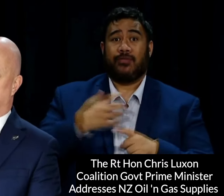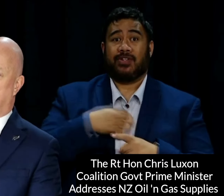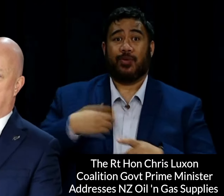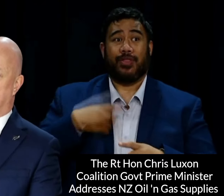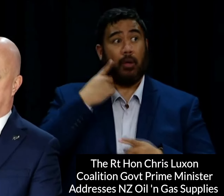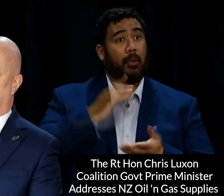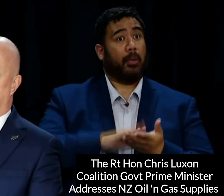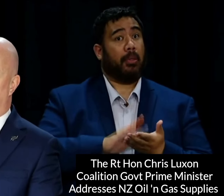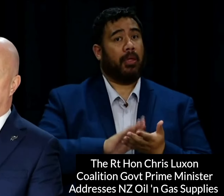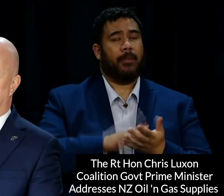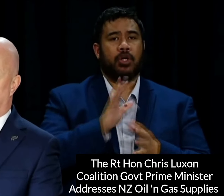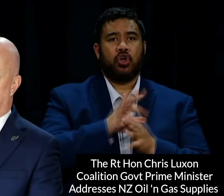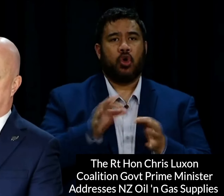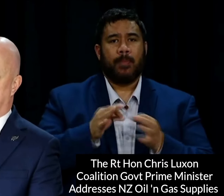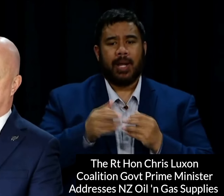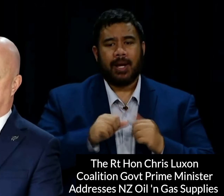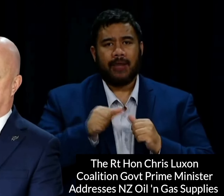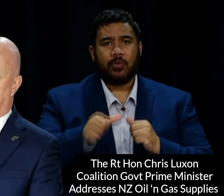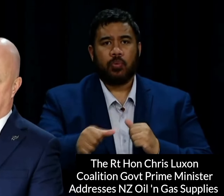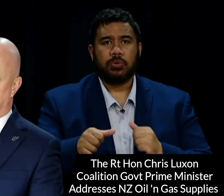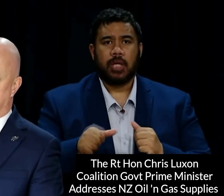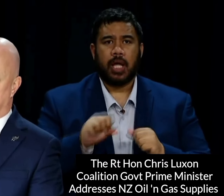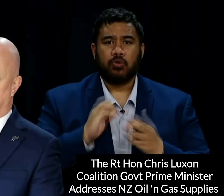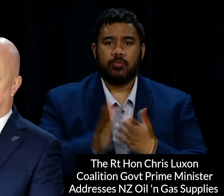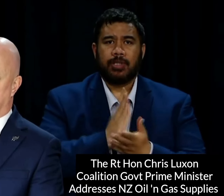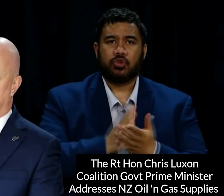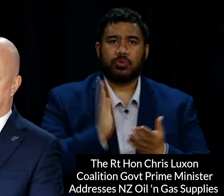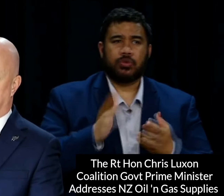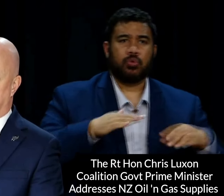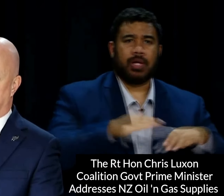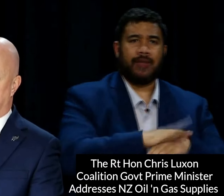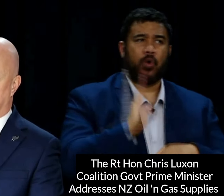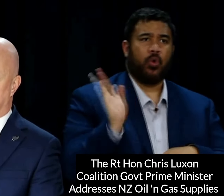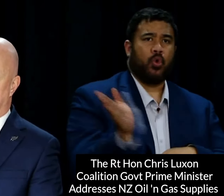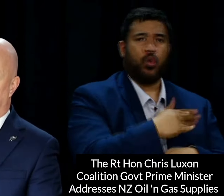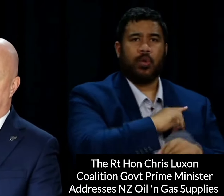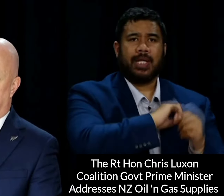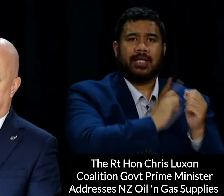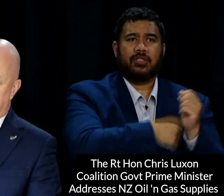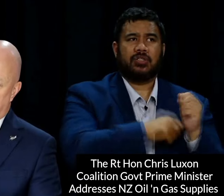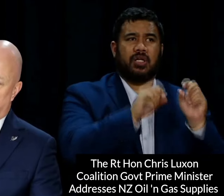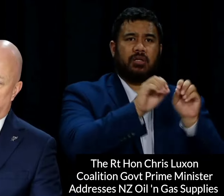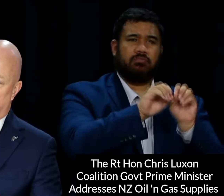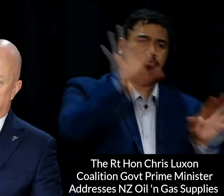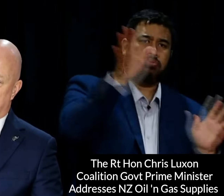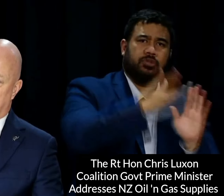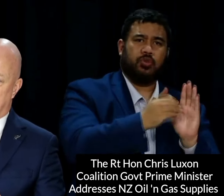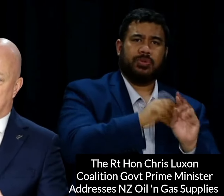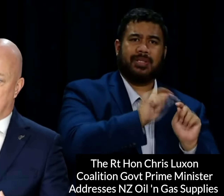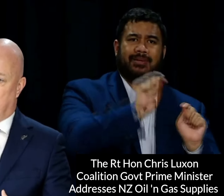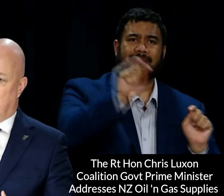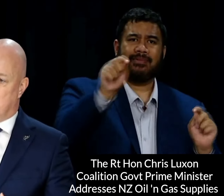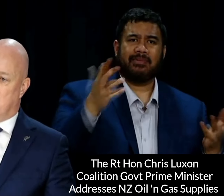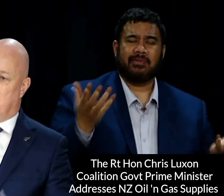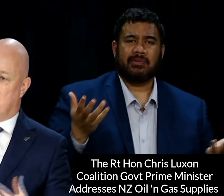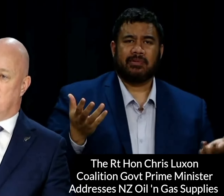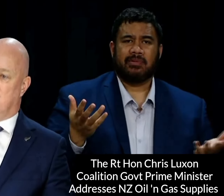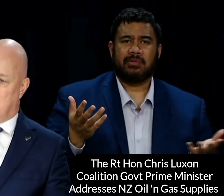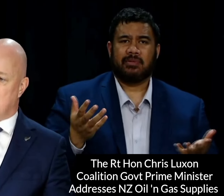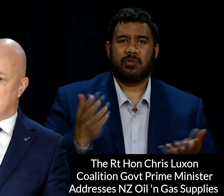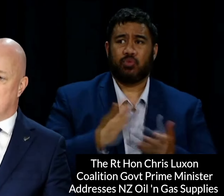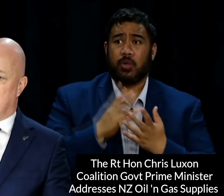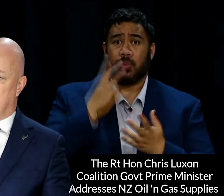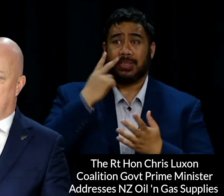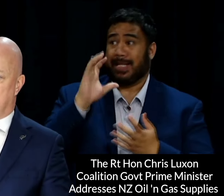there was no plan to follow it up to say, well, how does that deliver energy security to New Zealand and New Zealanders? And so what we've seen is, you know, a diminution